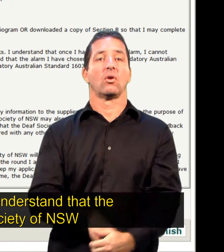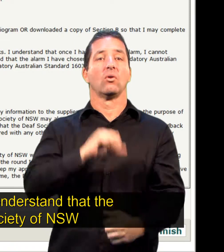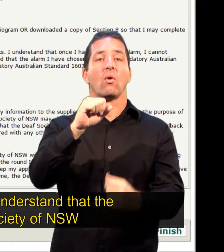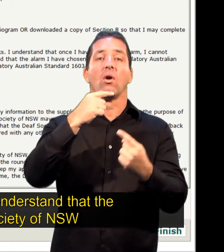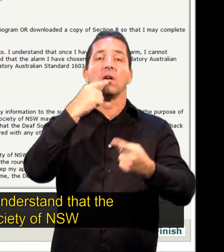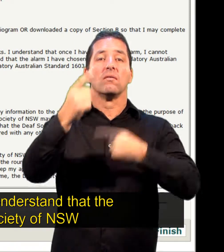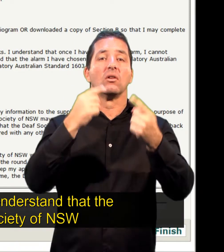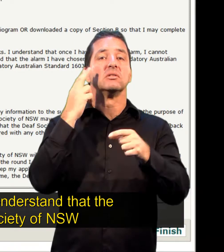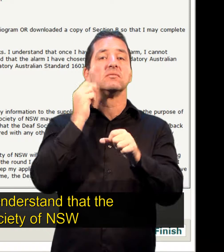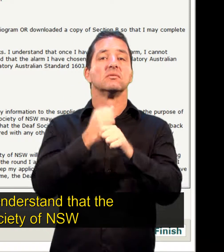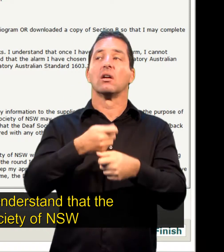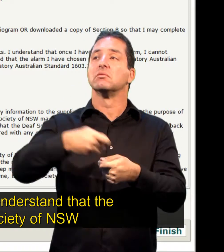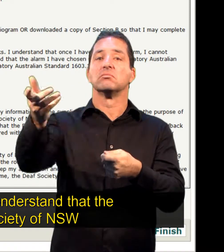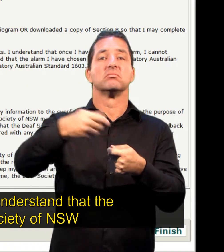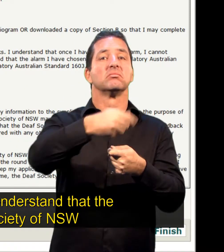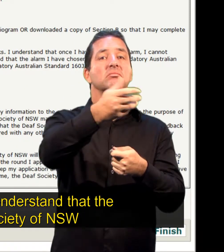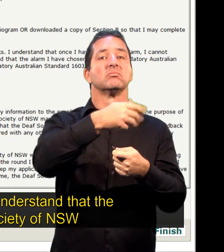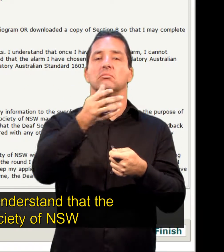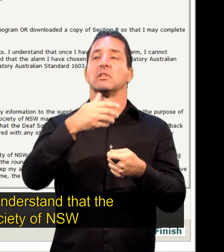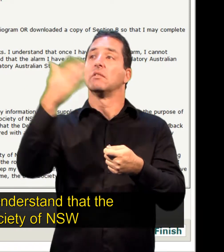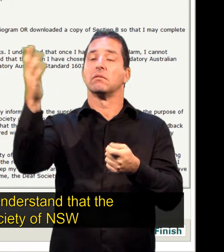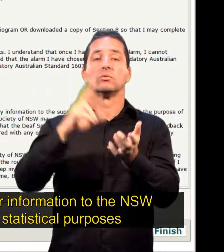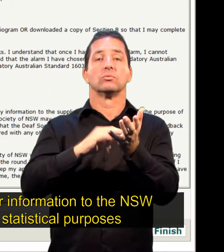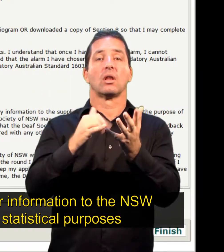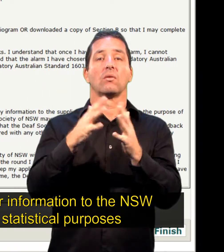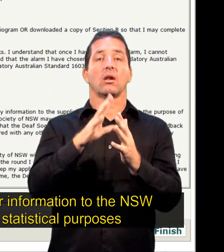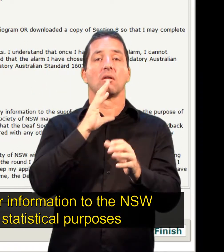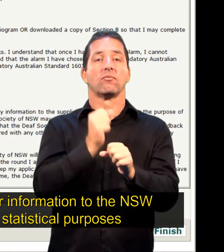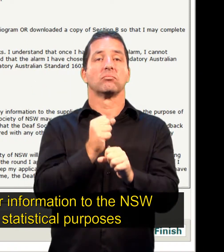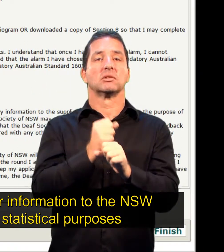And that you understand that the Deaf Society of New South Wales will